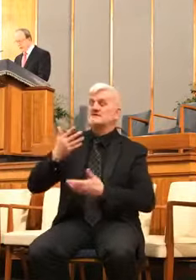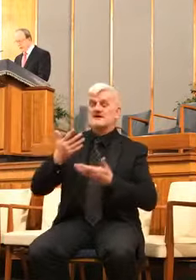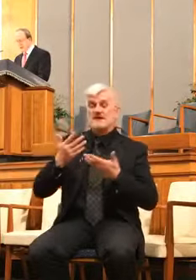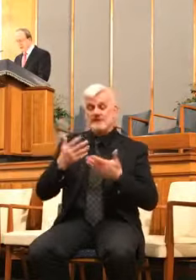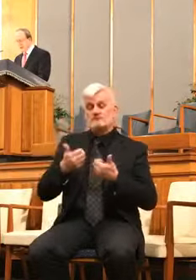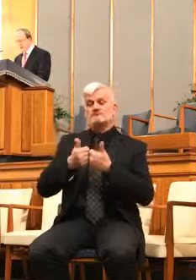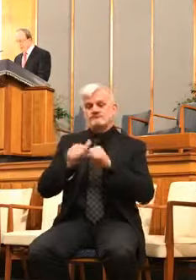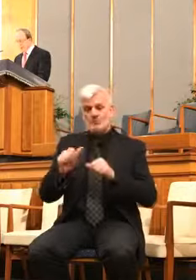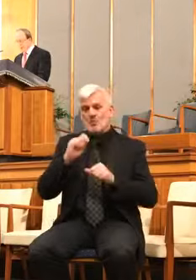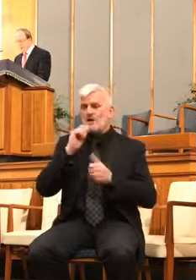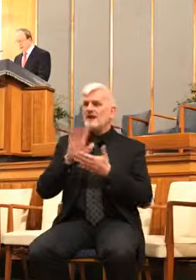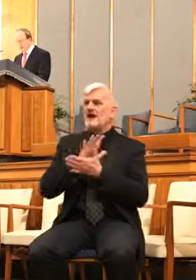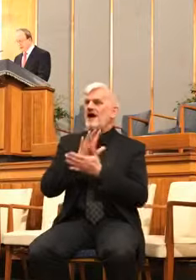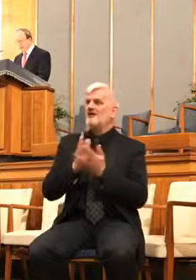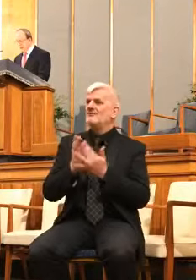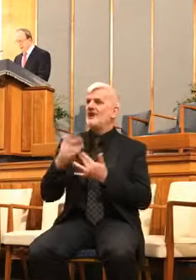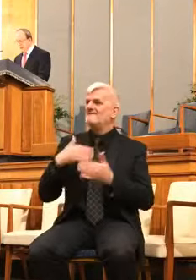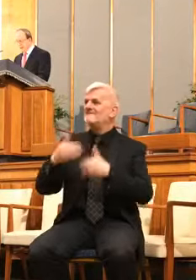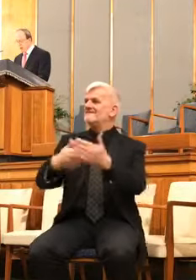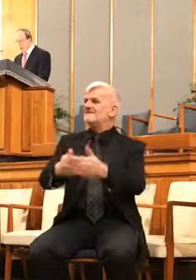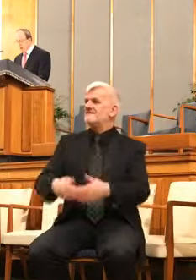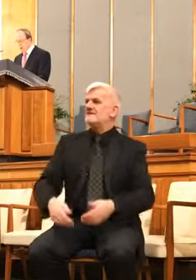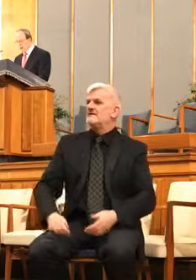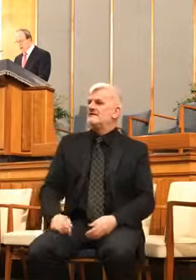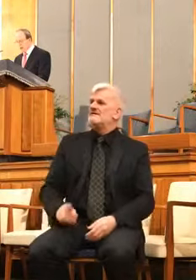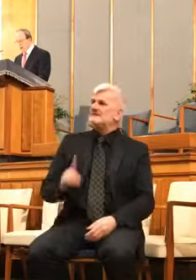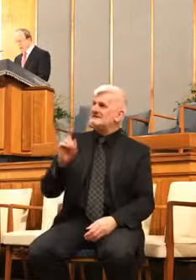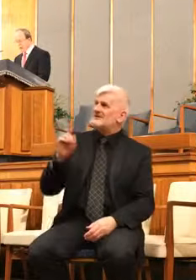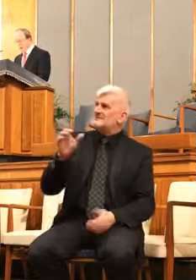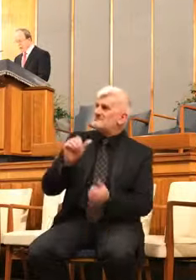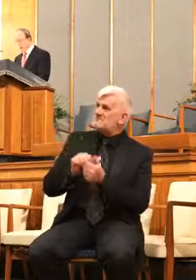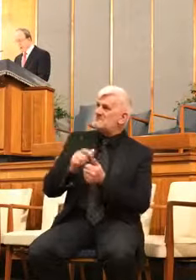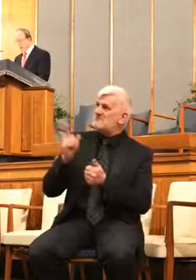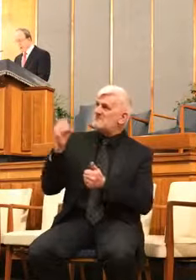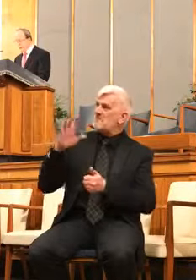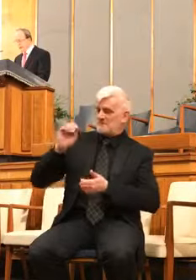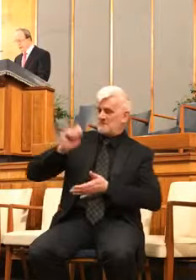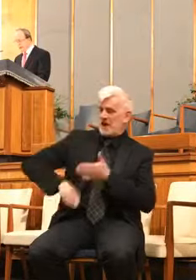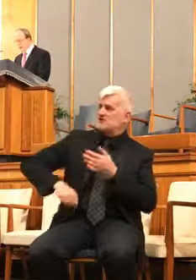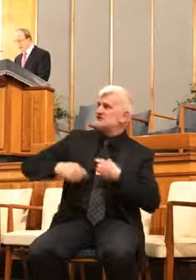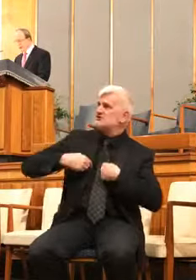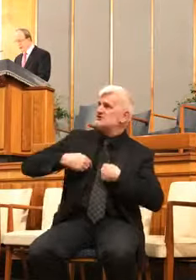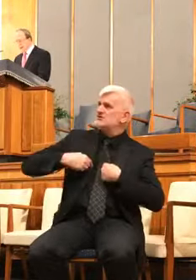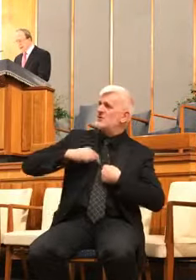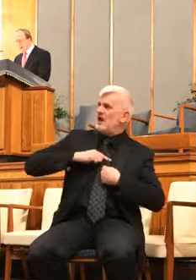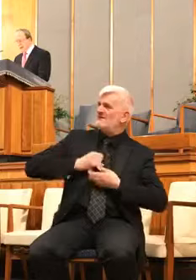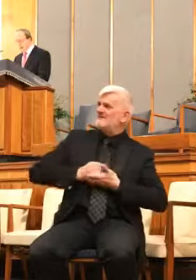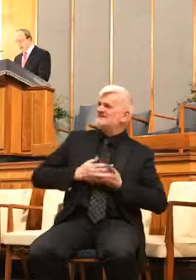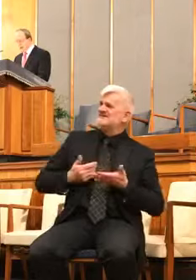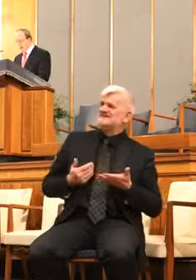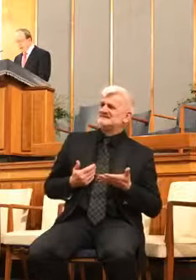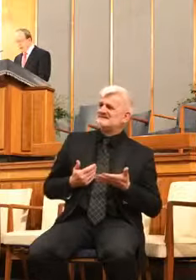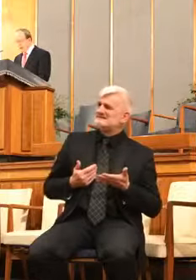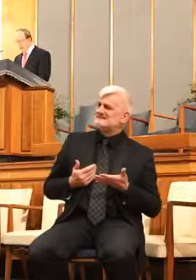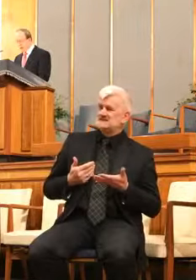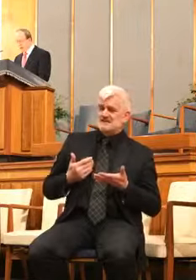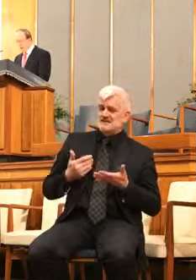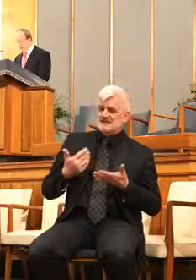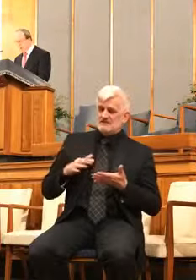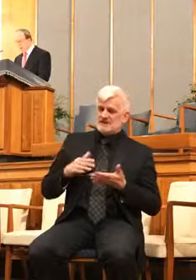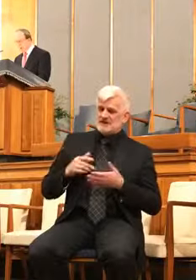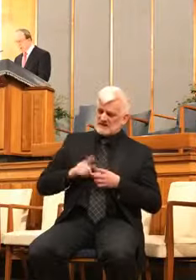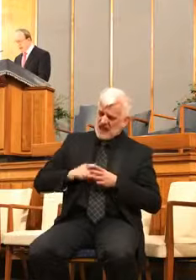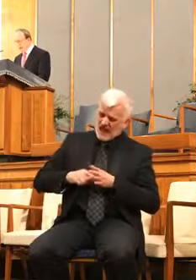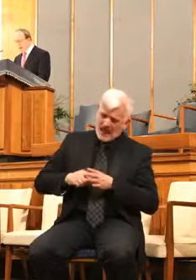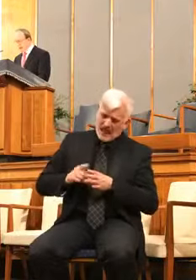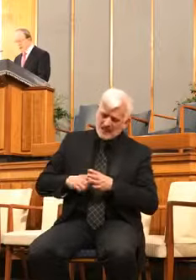days. Make us glad according to the days wherein thou hast afflicted us, and the years wherein we